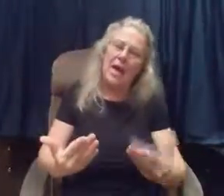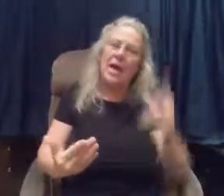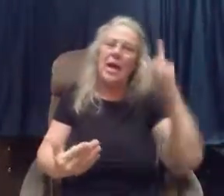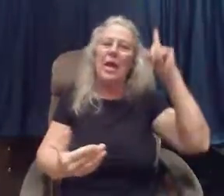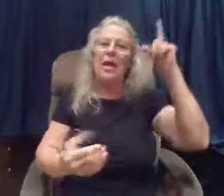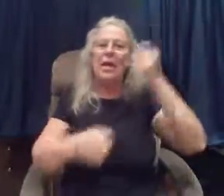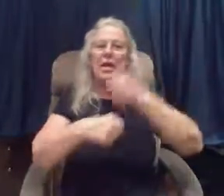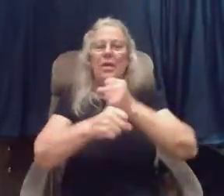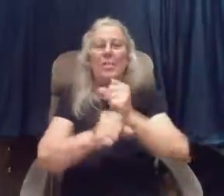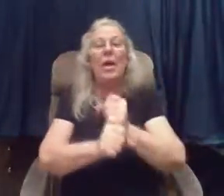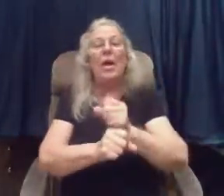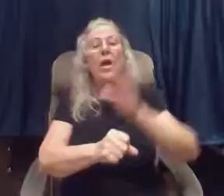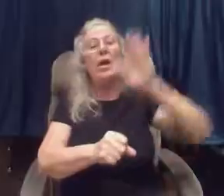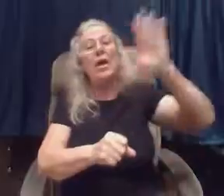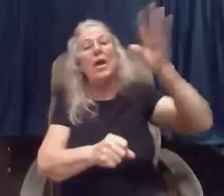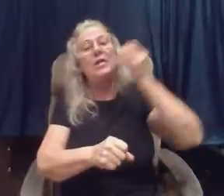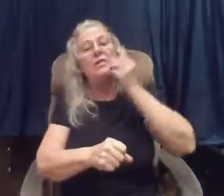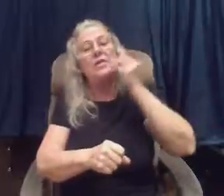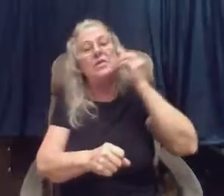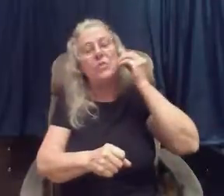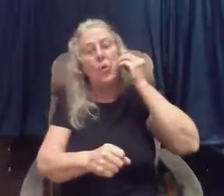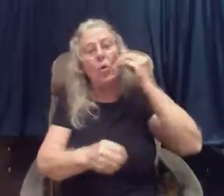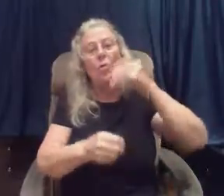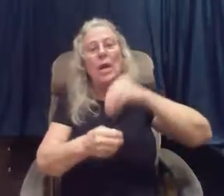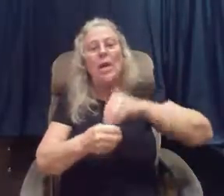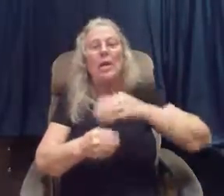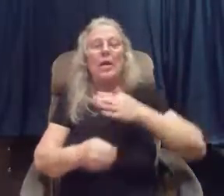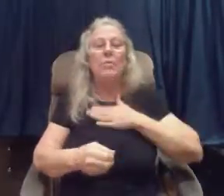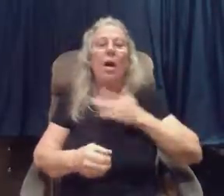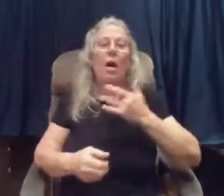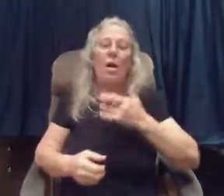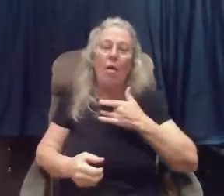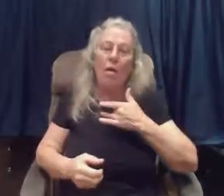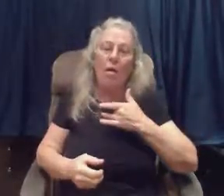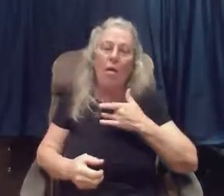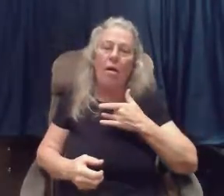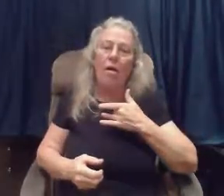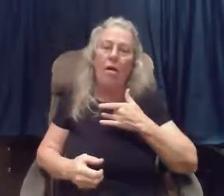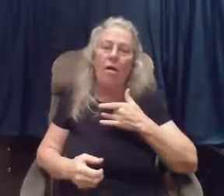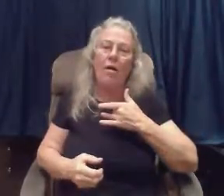today. He makes his home in my heart.